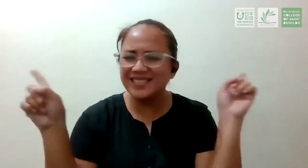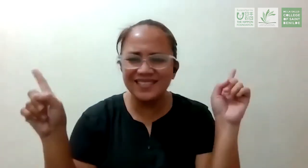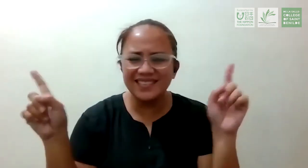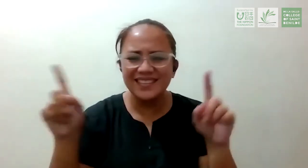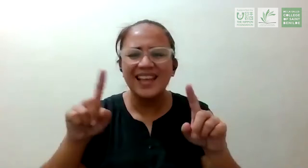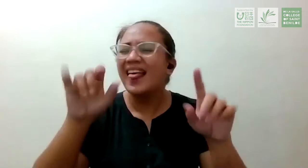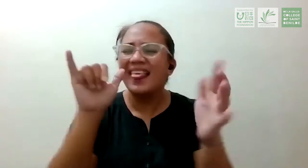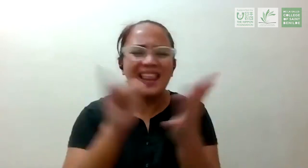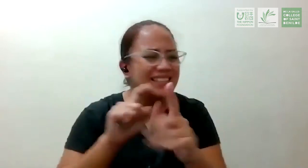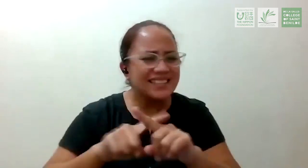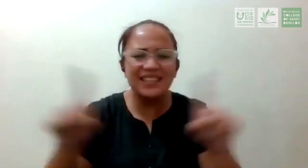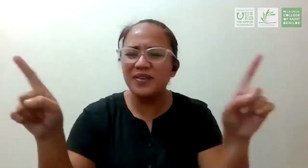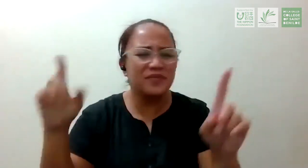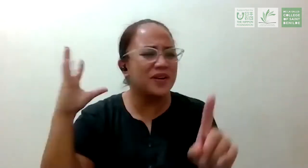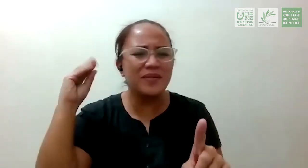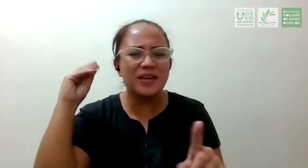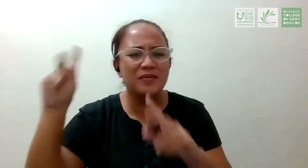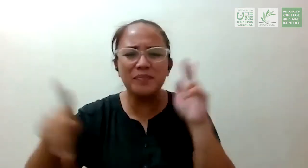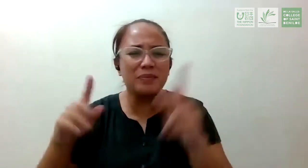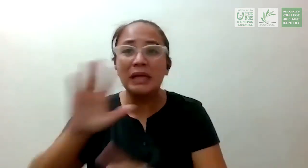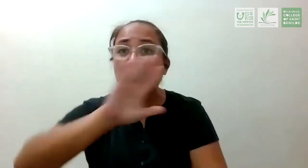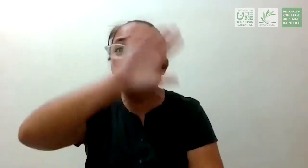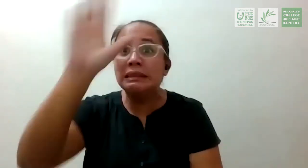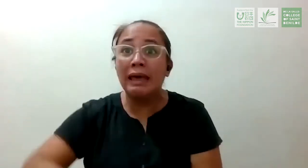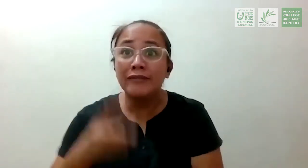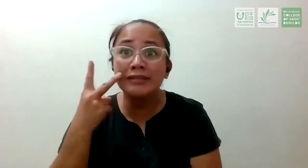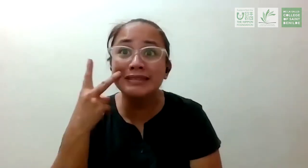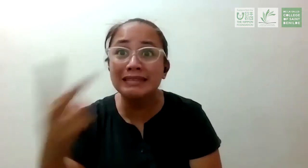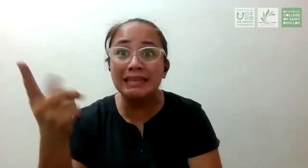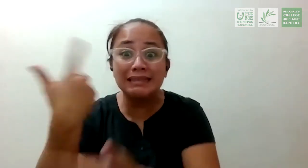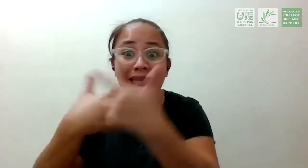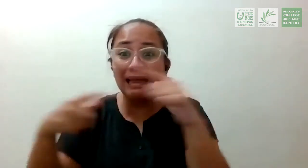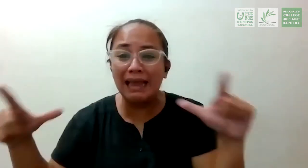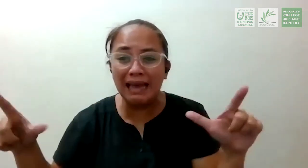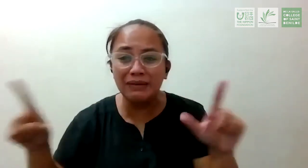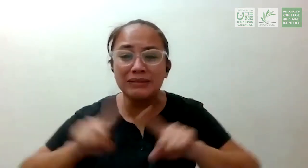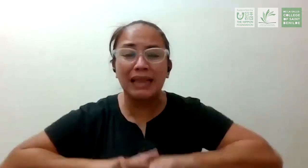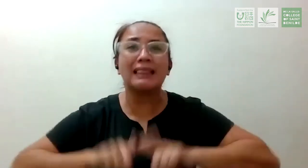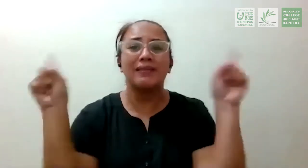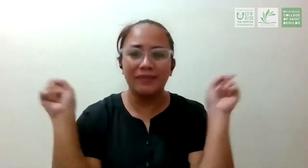different from hearing people who've never seen a sign language.